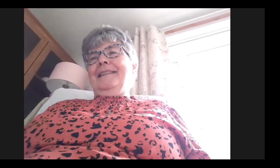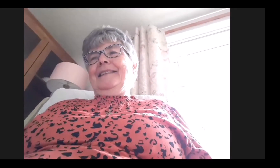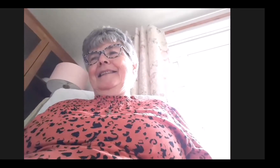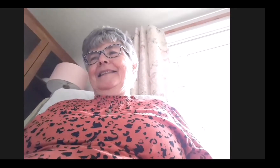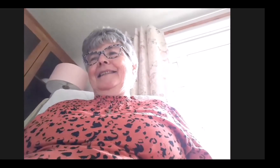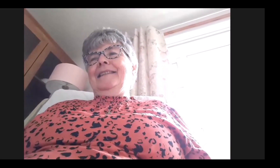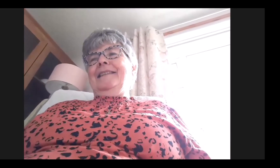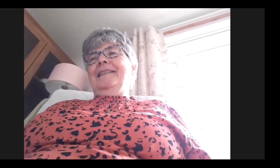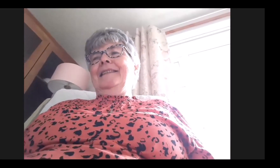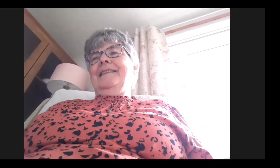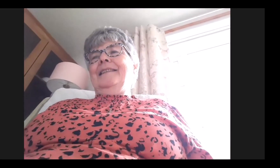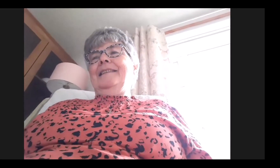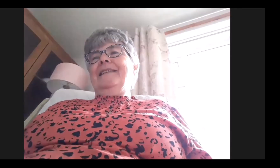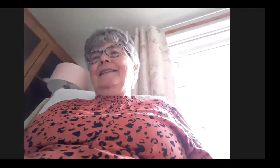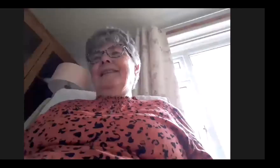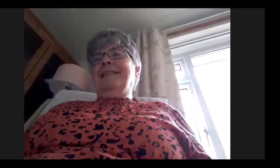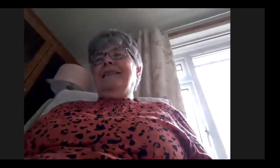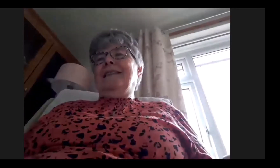some sign language.